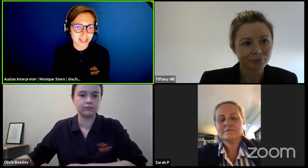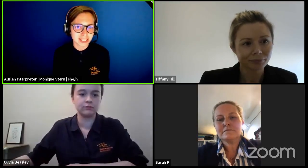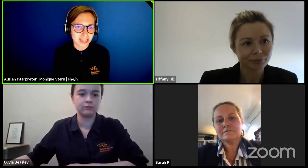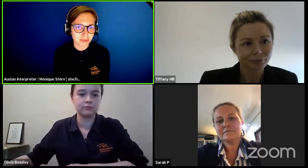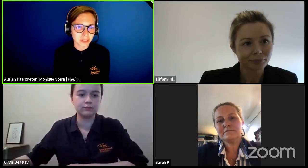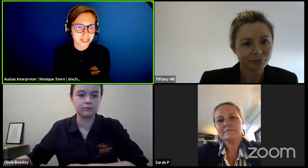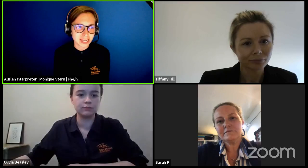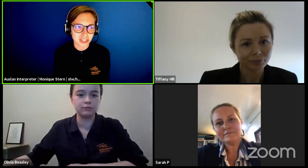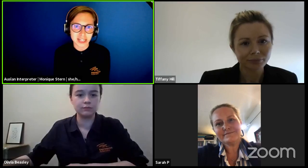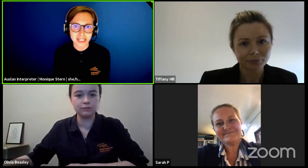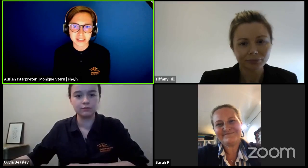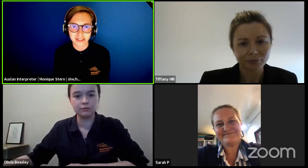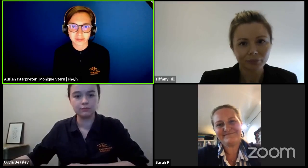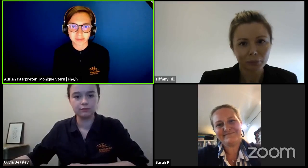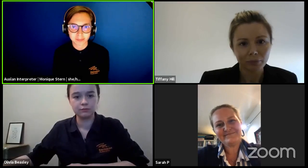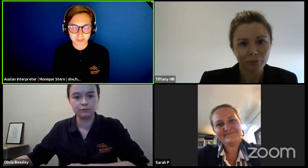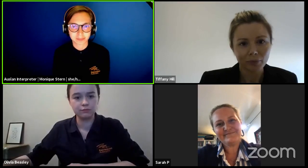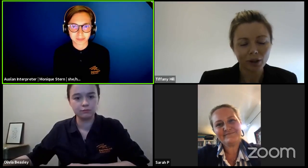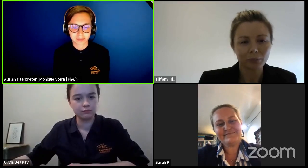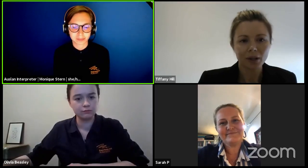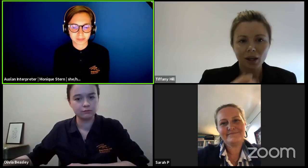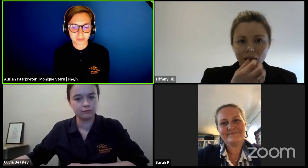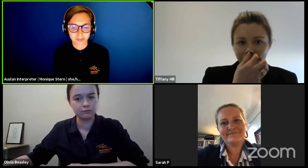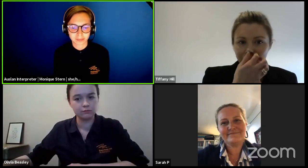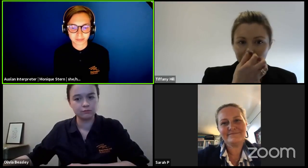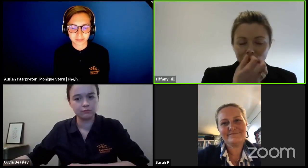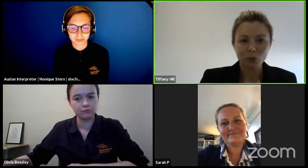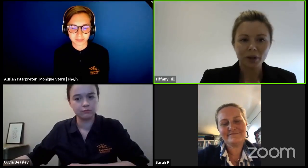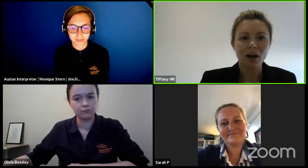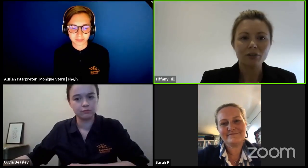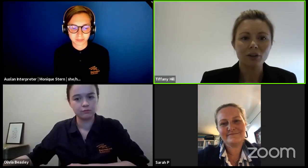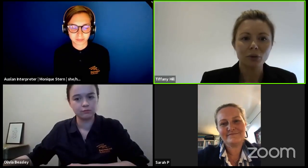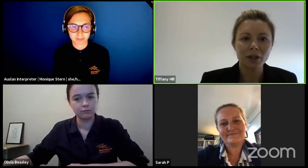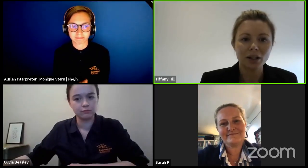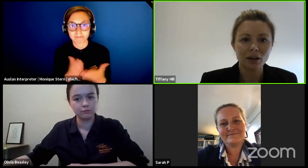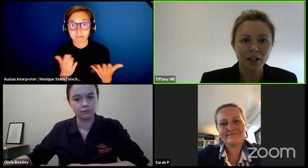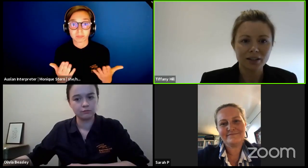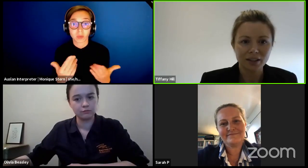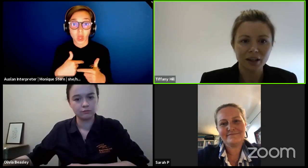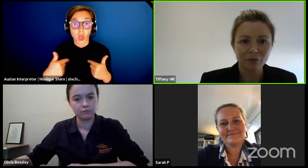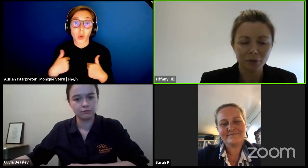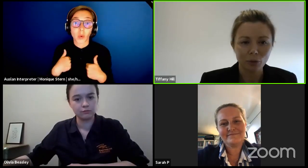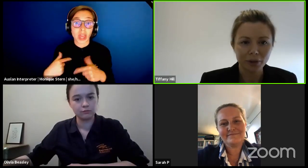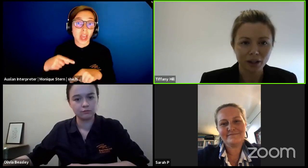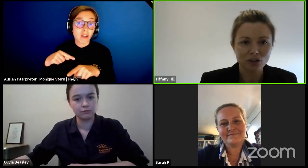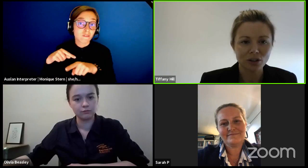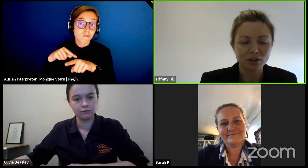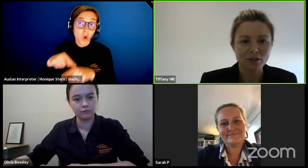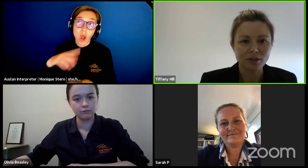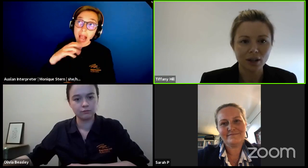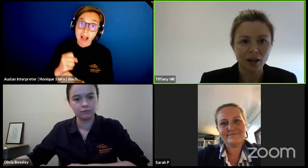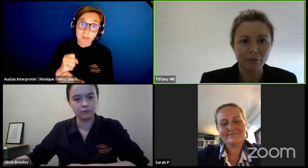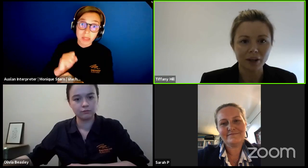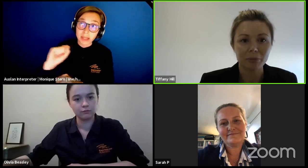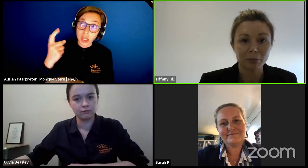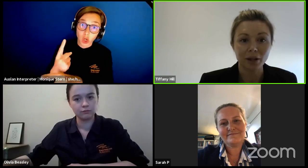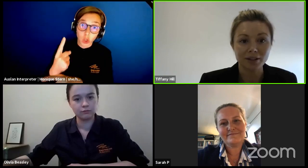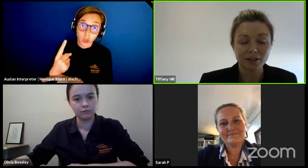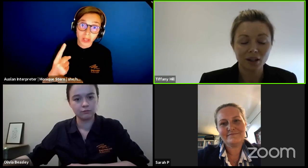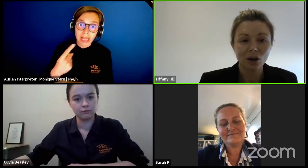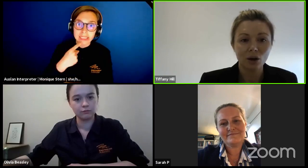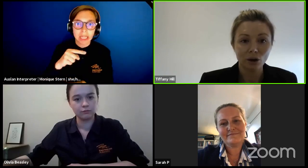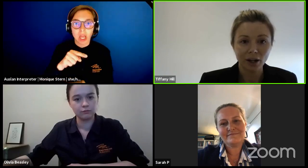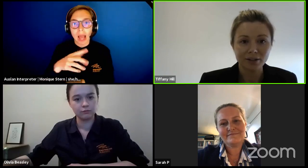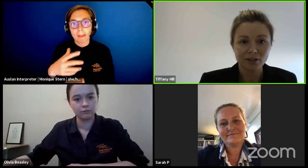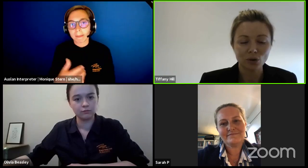come and get the vaccine? What's the agenda? Look, we are following, I guess, the government obligations that have been